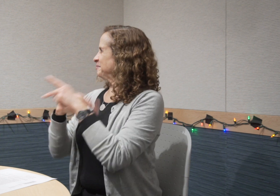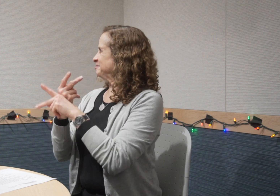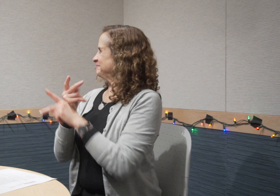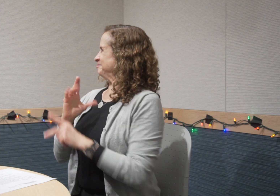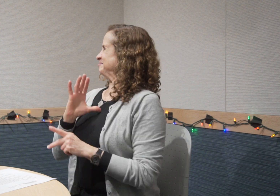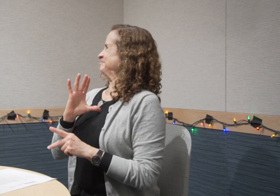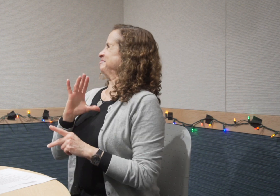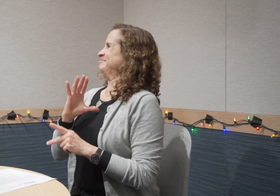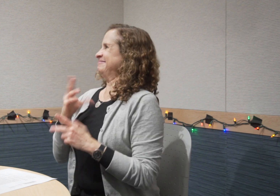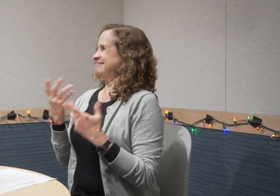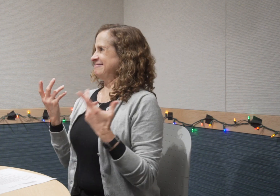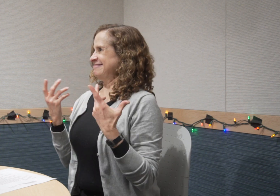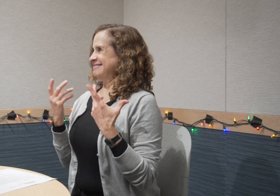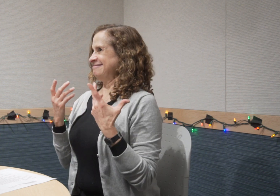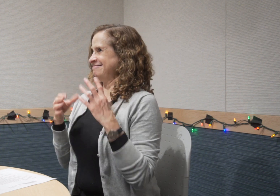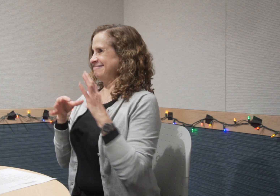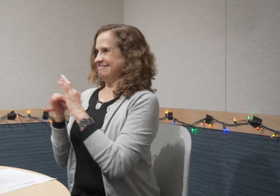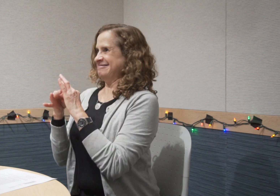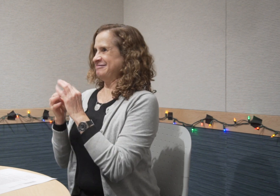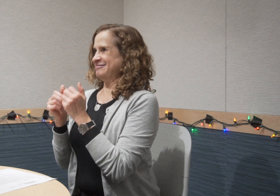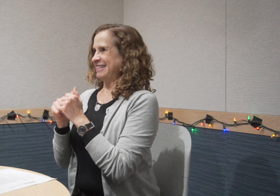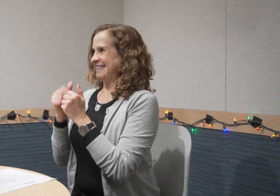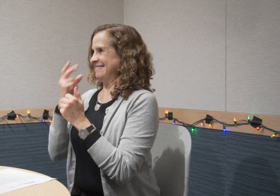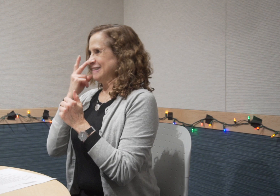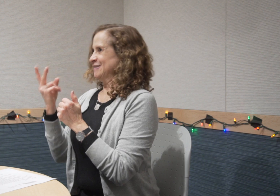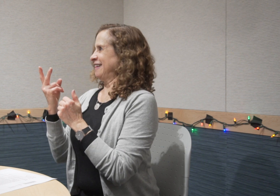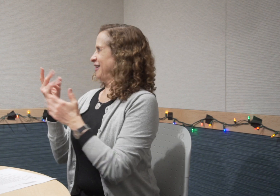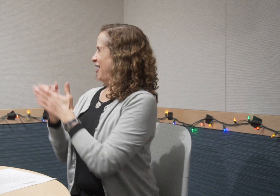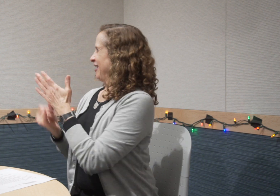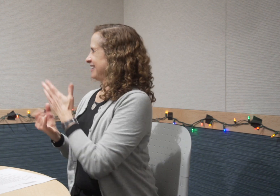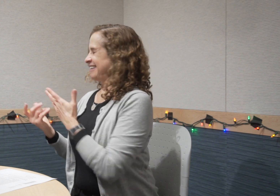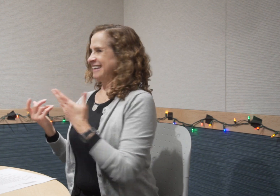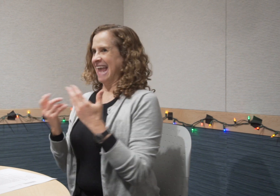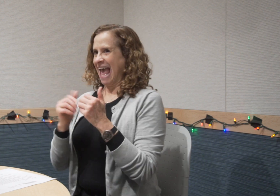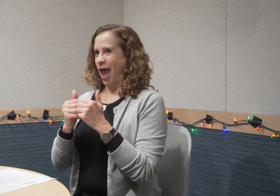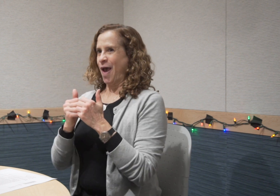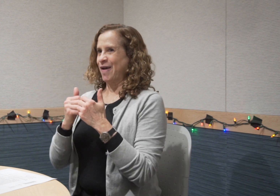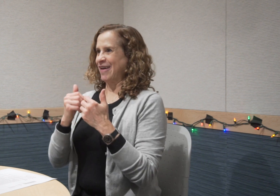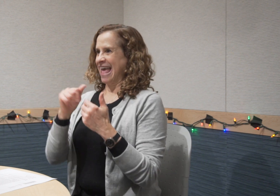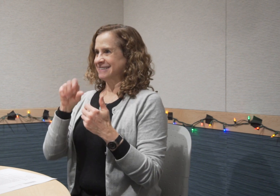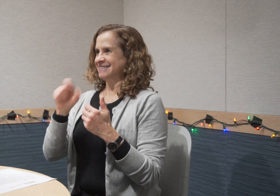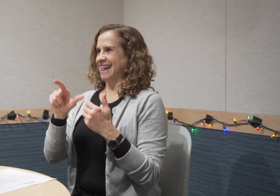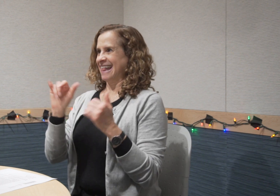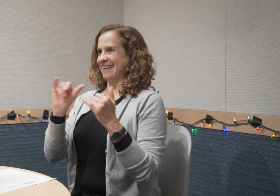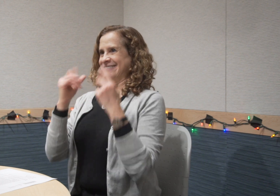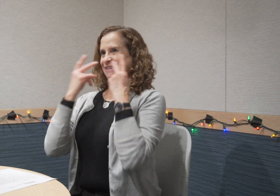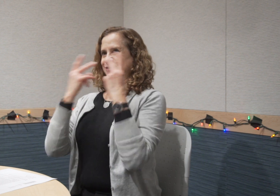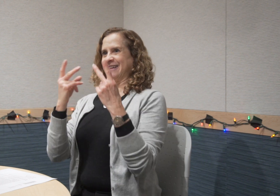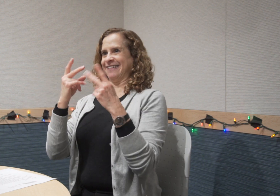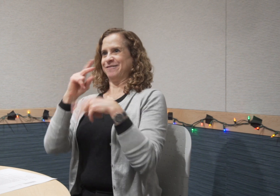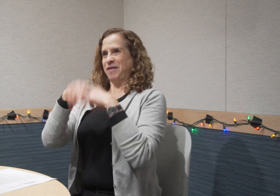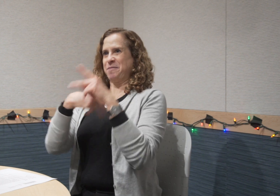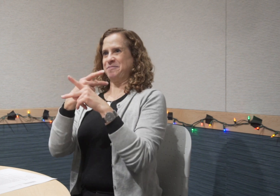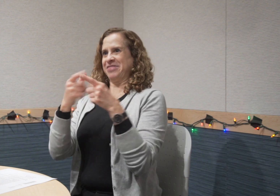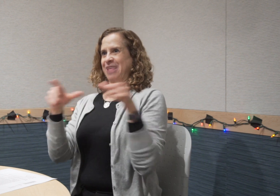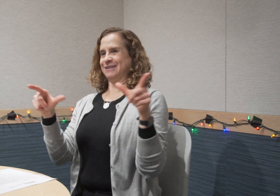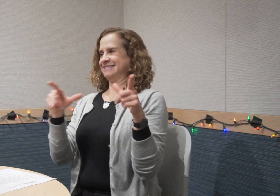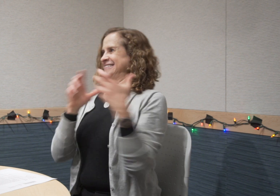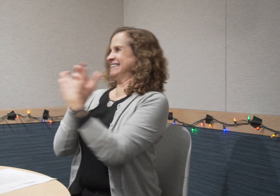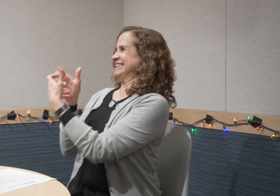visual forms of communication can interface with that are limitless. I mean, art is visual. ASL is a visual